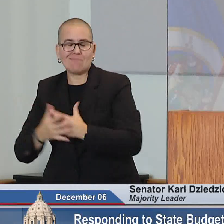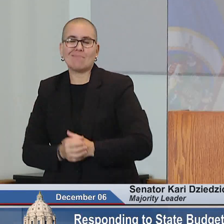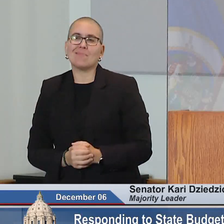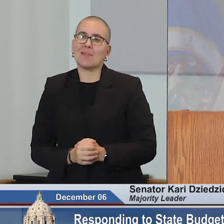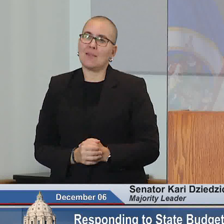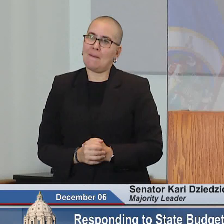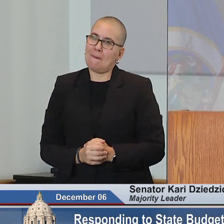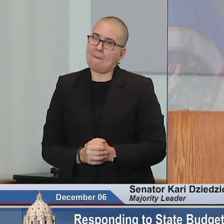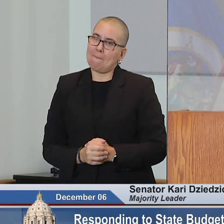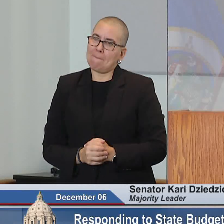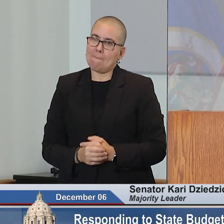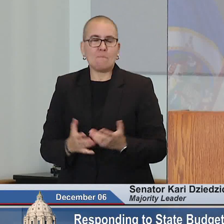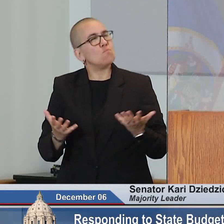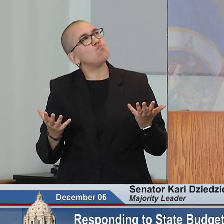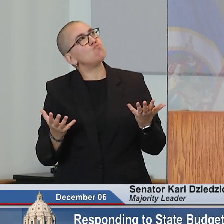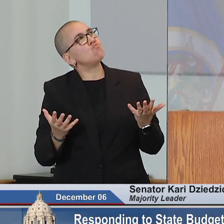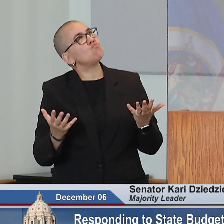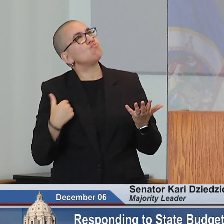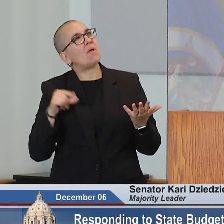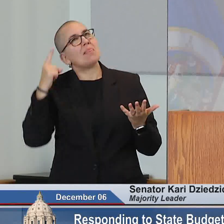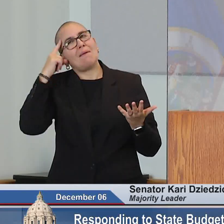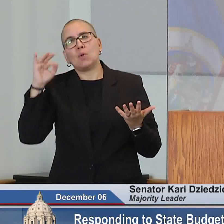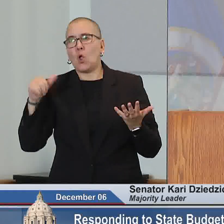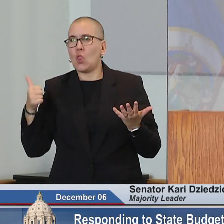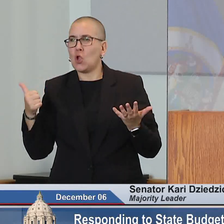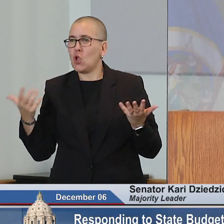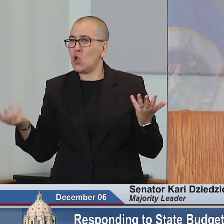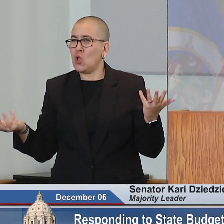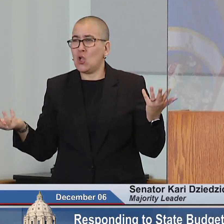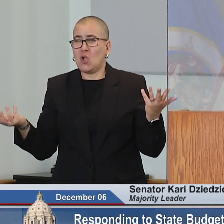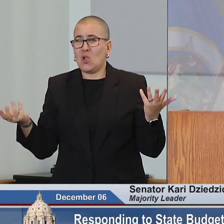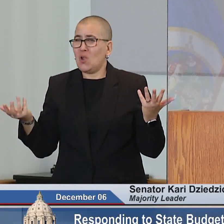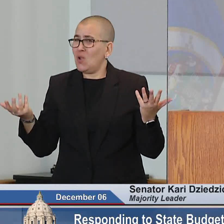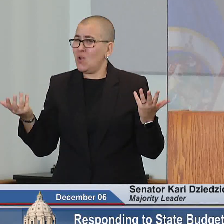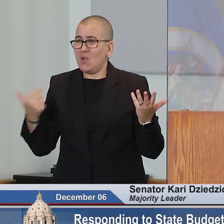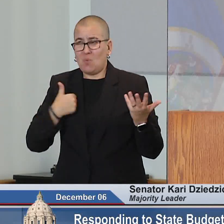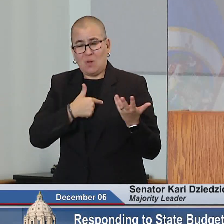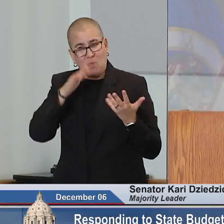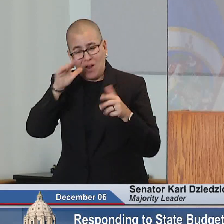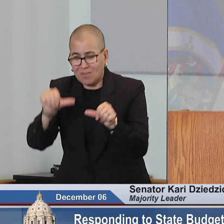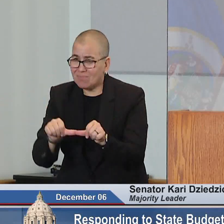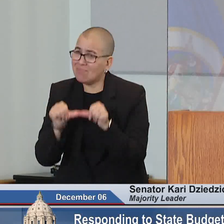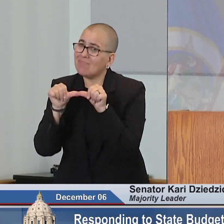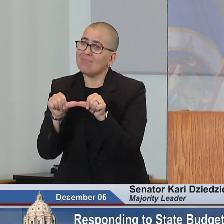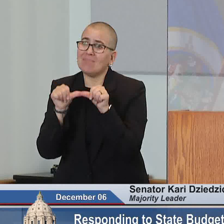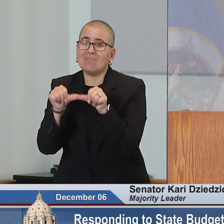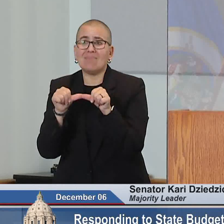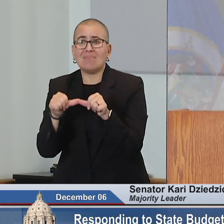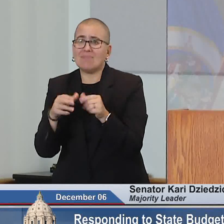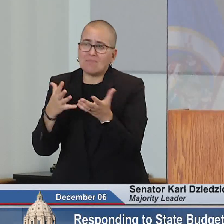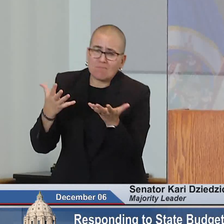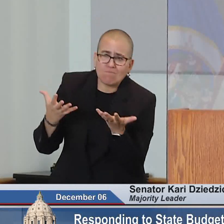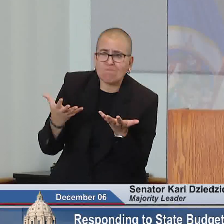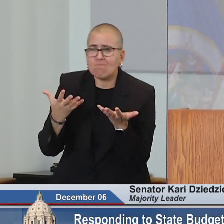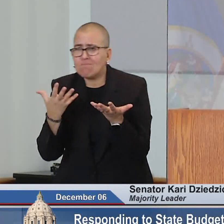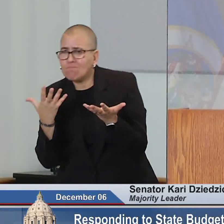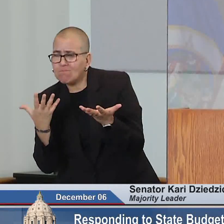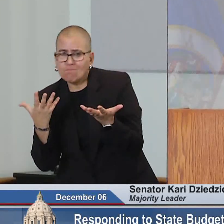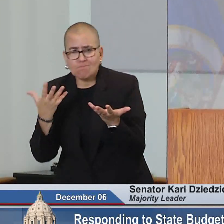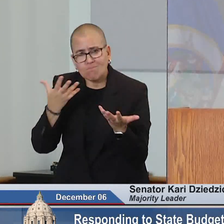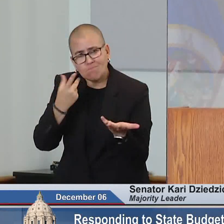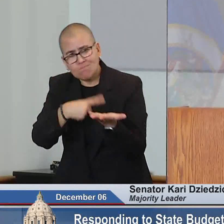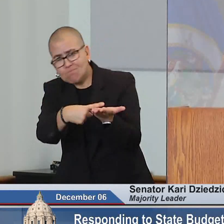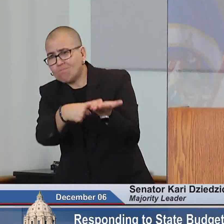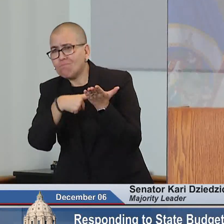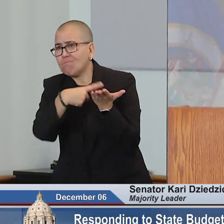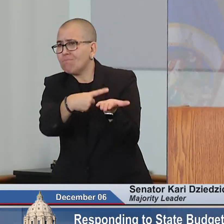of another issue and kind of just left me. But, you know, we're going to continue to look for ways we can find agreement because I think there are